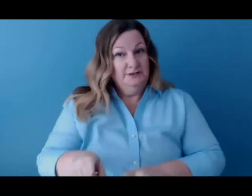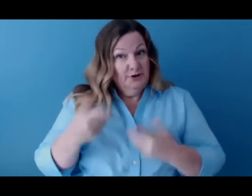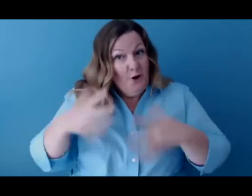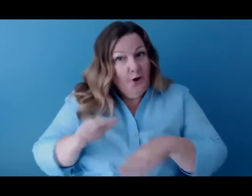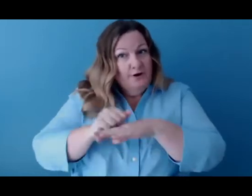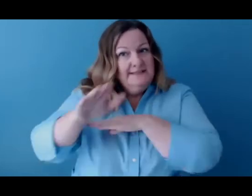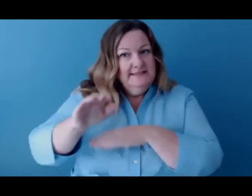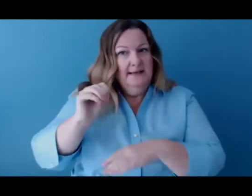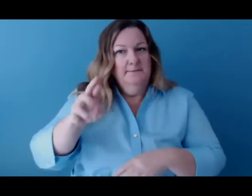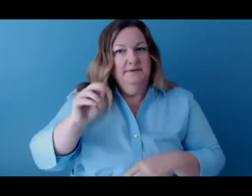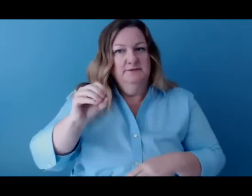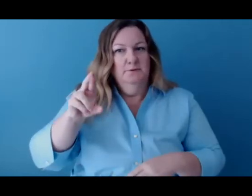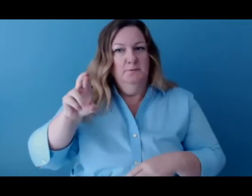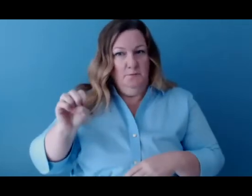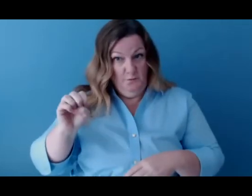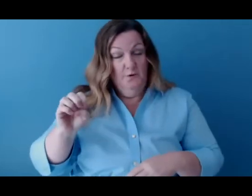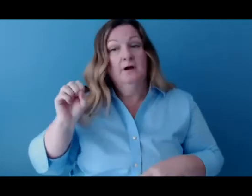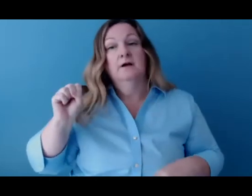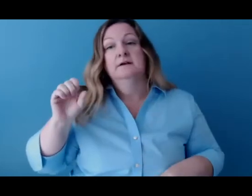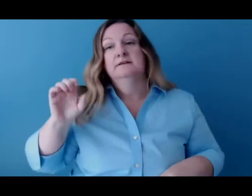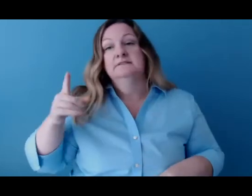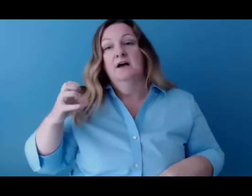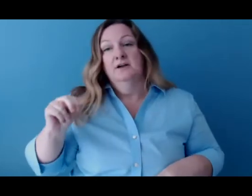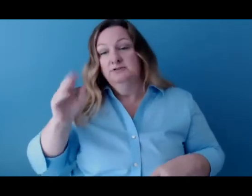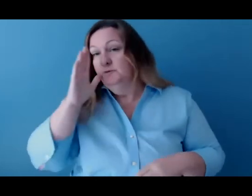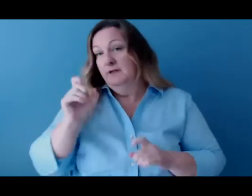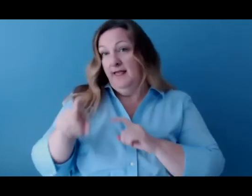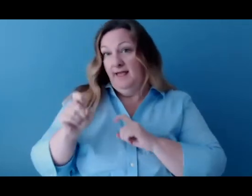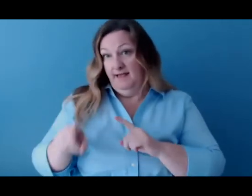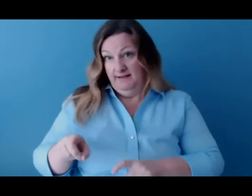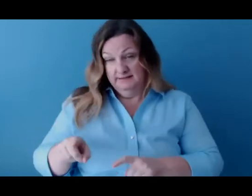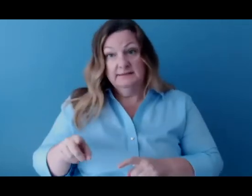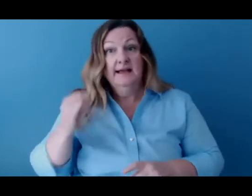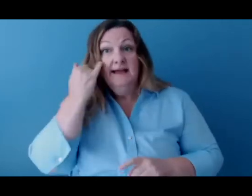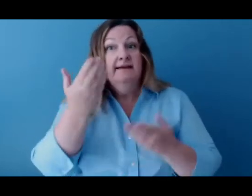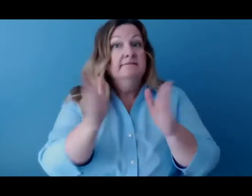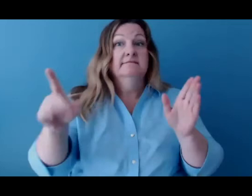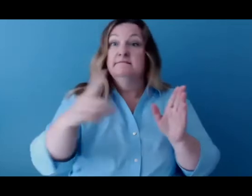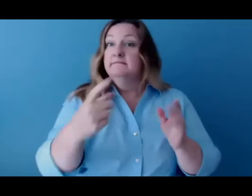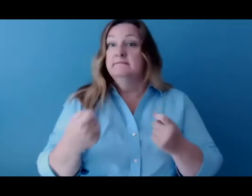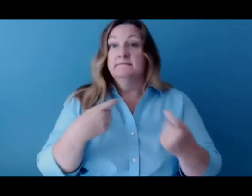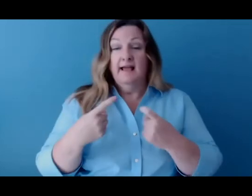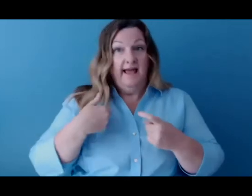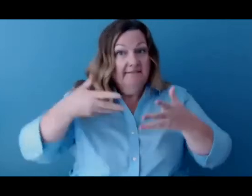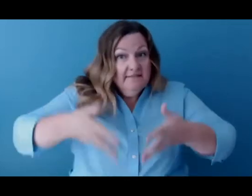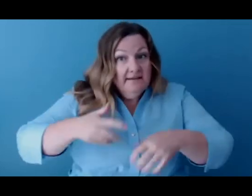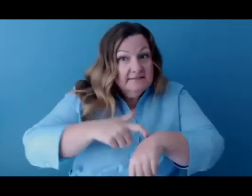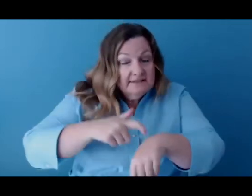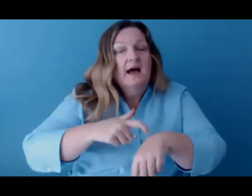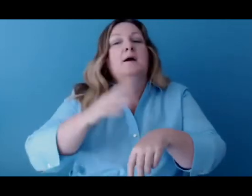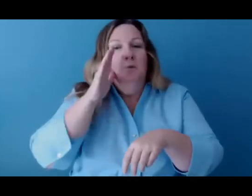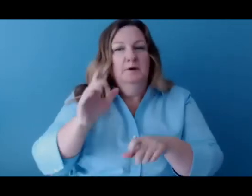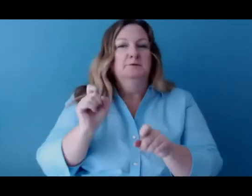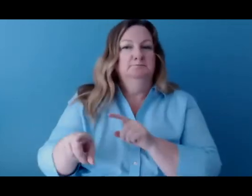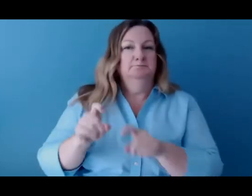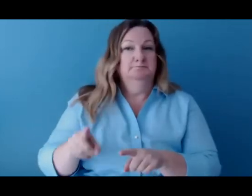and Sachin will be asking those questions. And then, as Aubrey pointed out at the end, we'll allow some time for some Q&A if there is